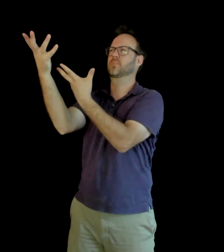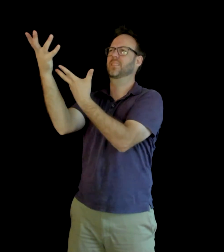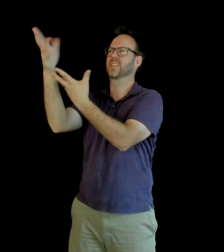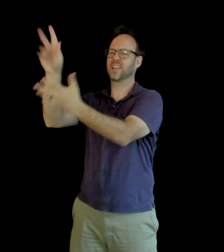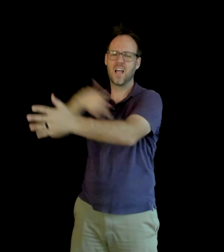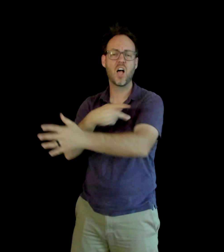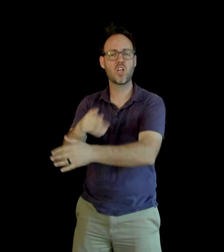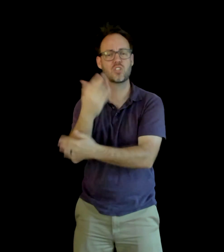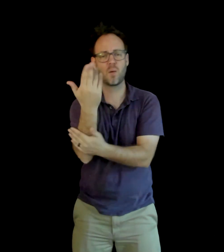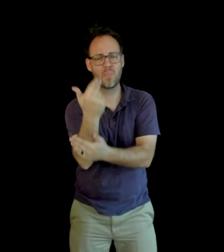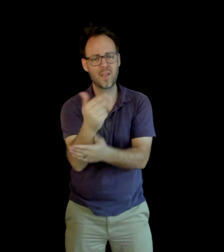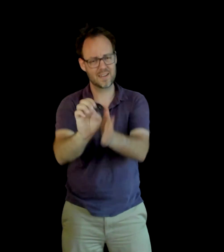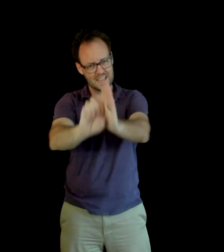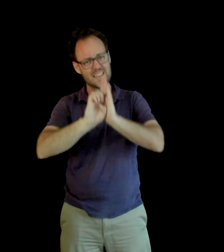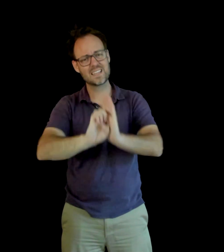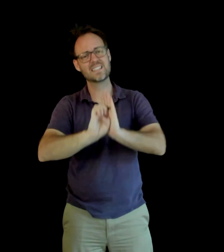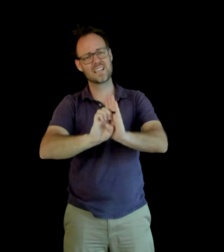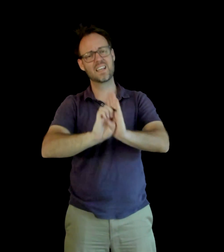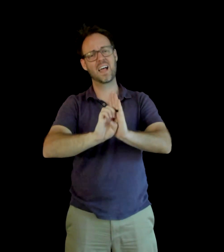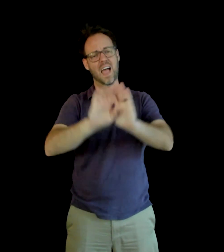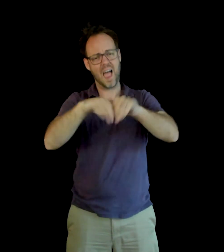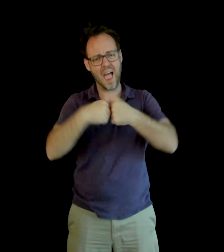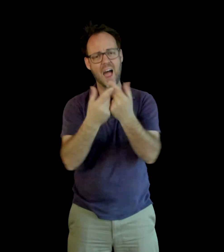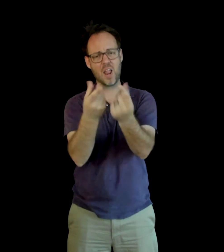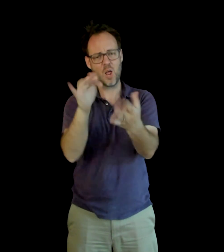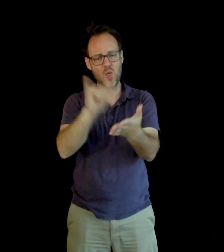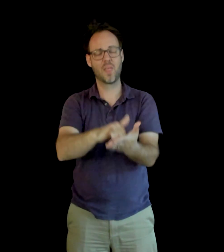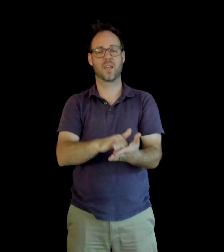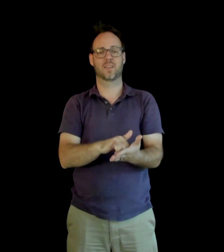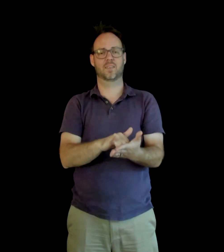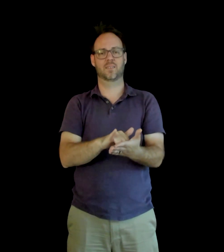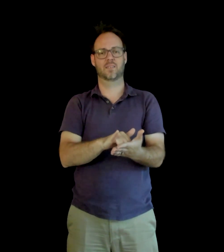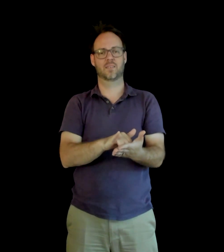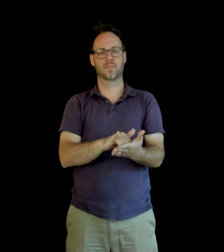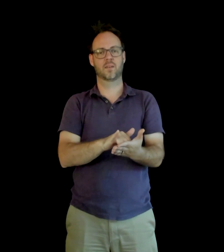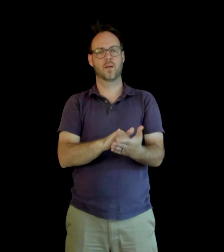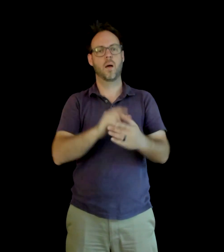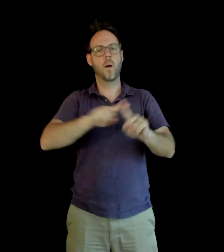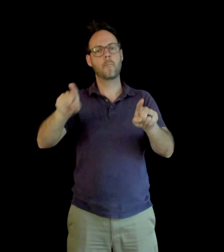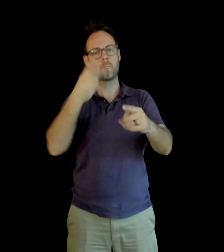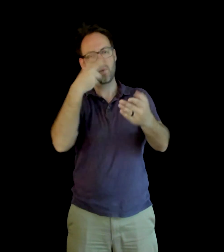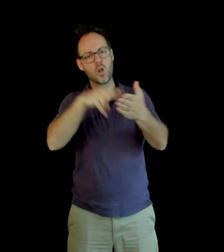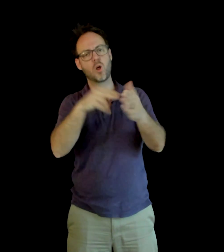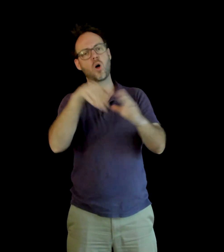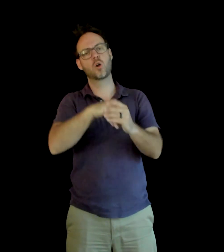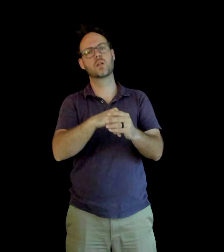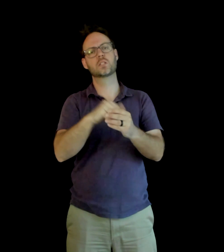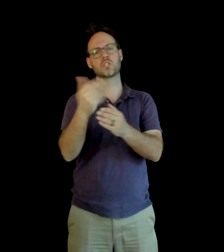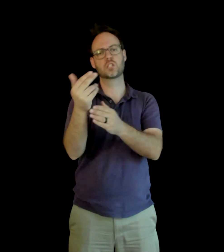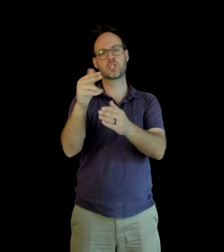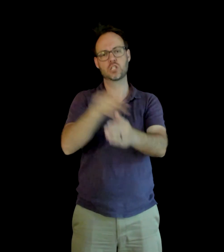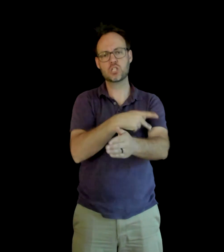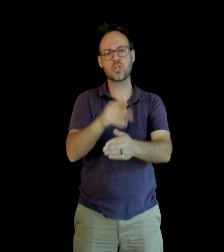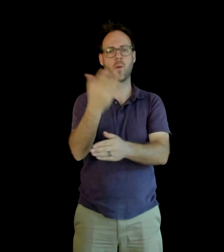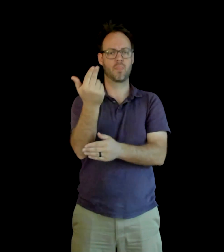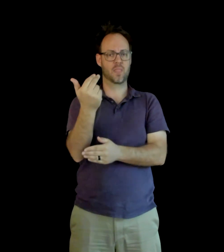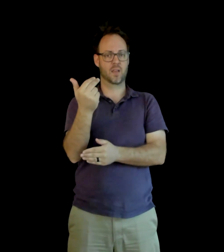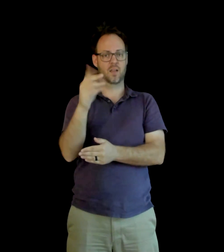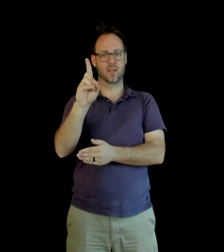him. Psalm 13 is an example of how to do it. But notice that in Psalm 13,